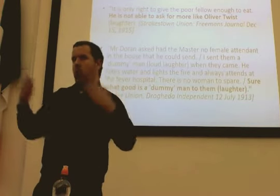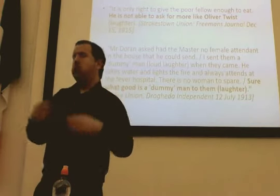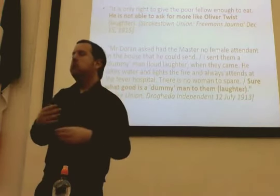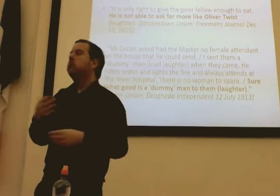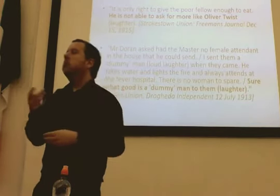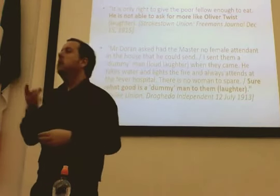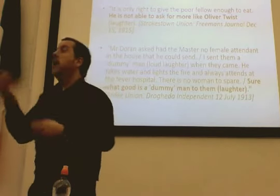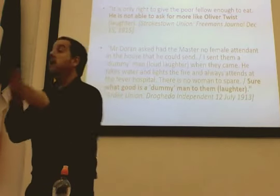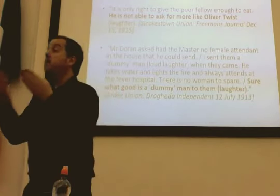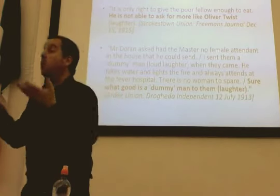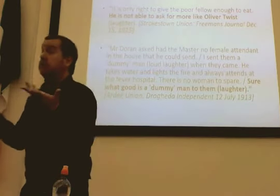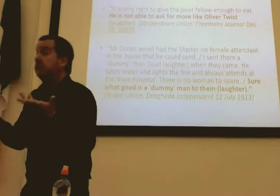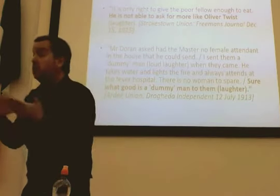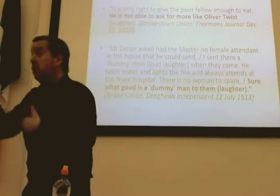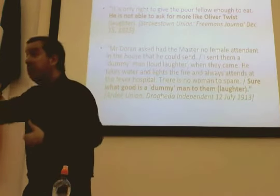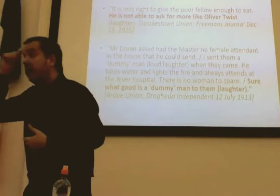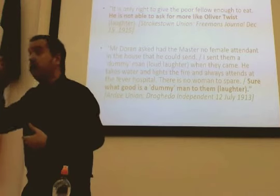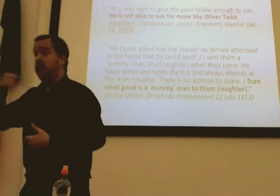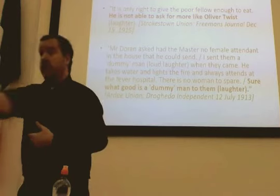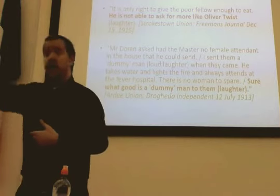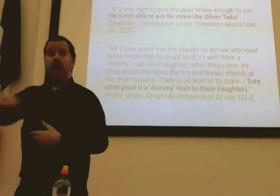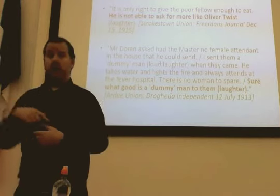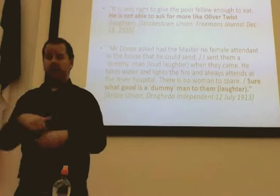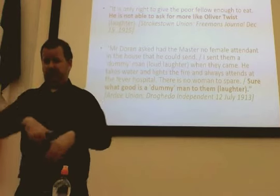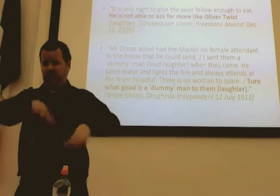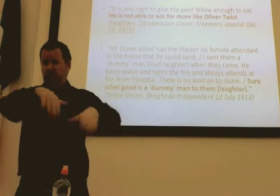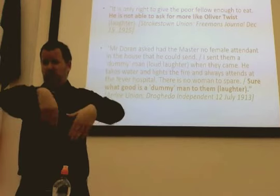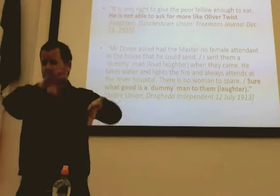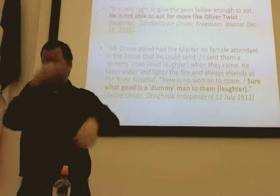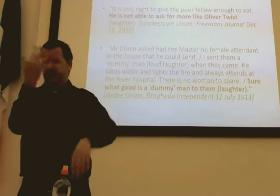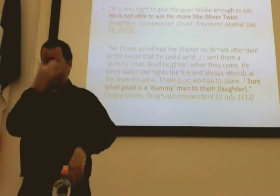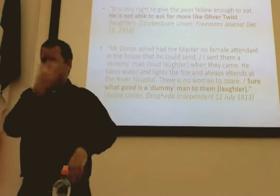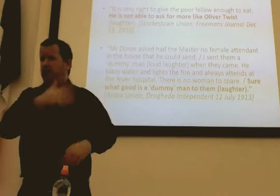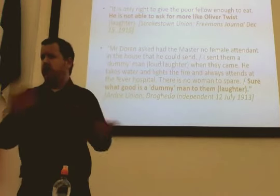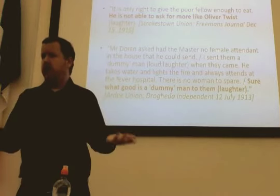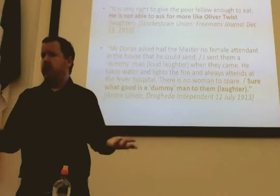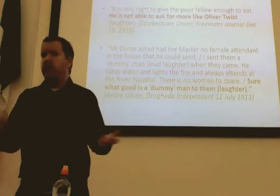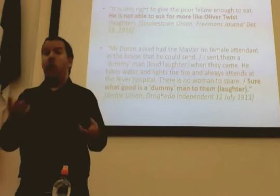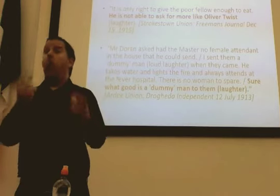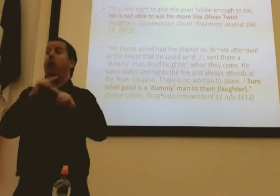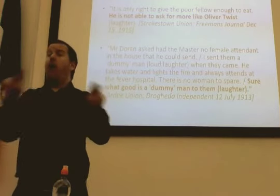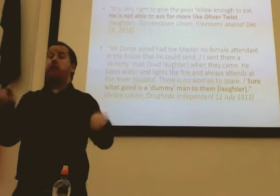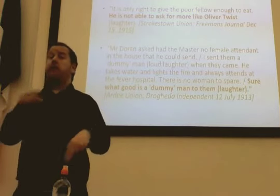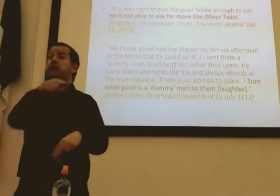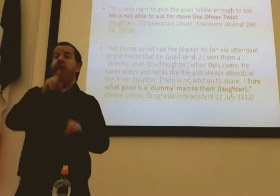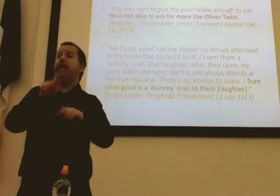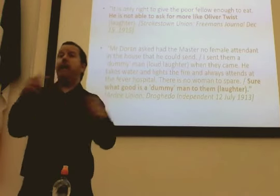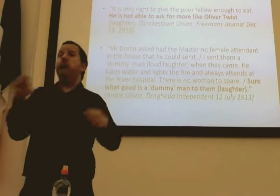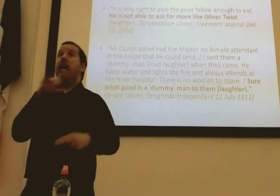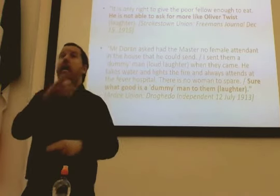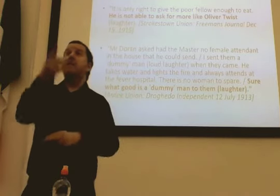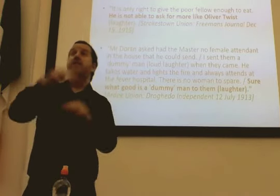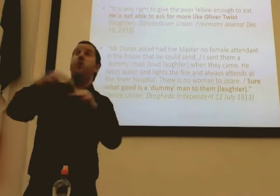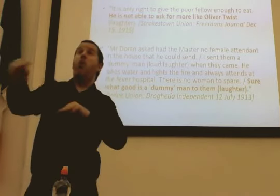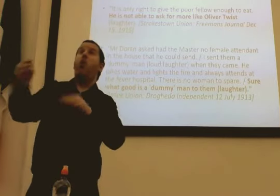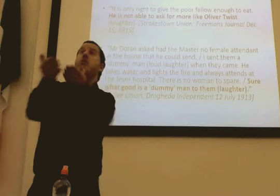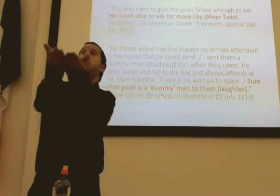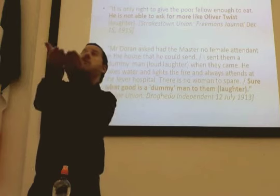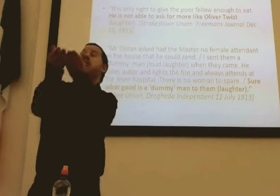And so they were saying, okay, we'll have to discuss it to the board. And they said, oh yeah, that's fine, go on, give him another portion. Because he can't ask